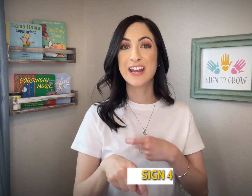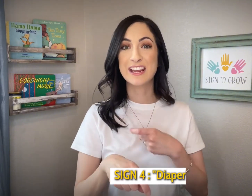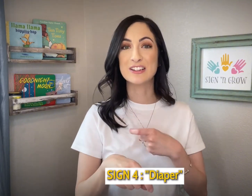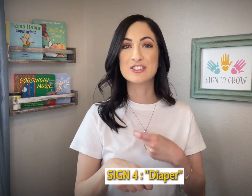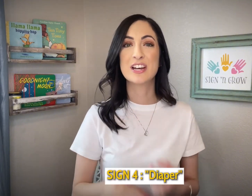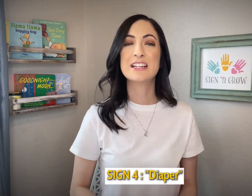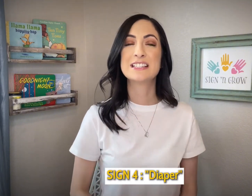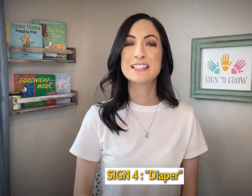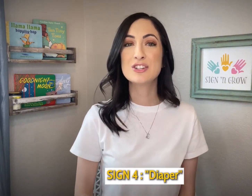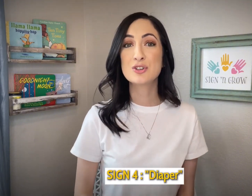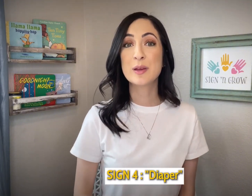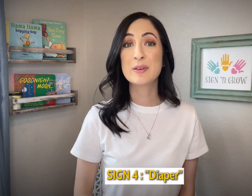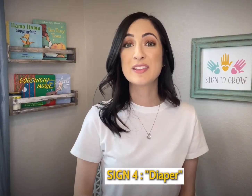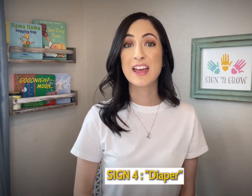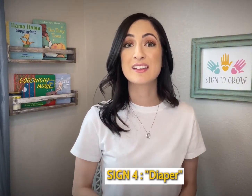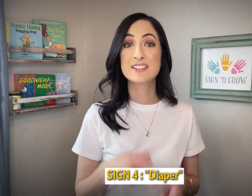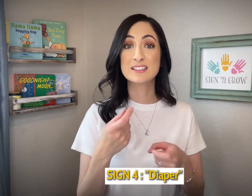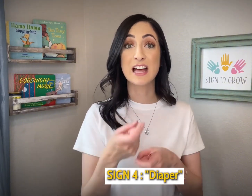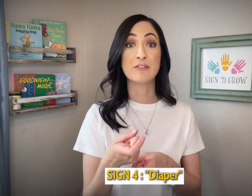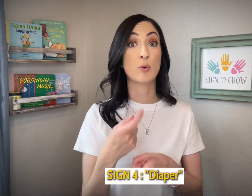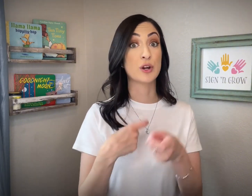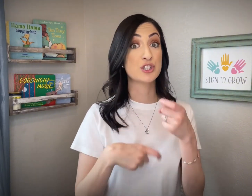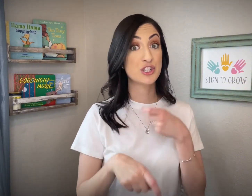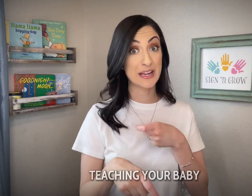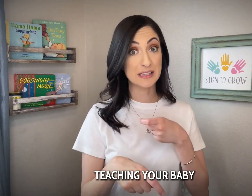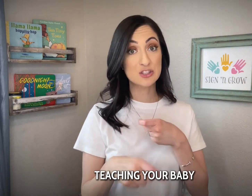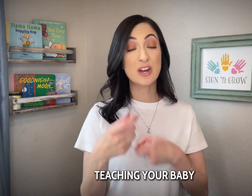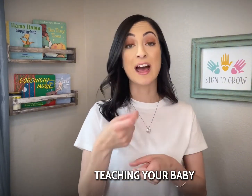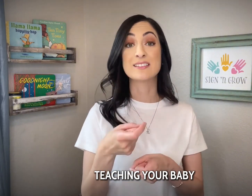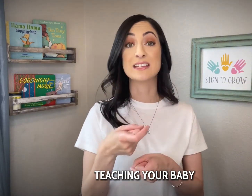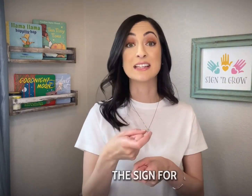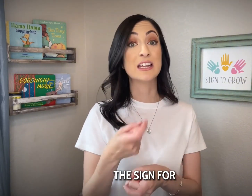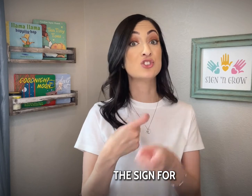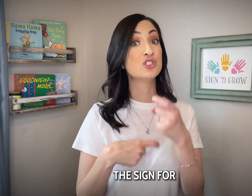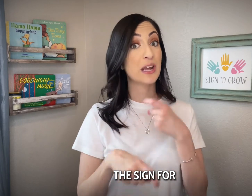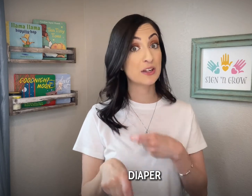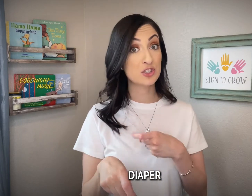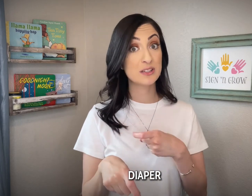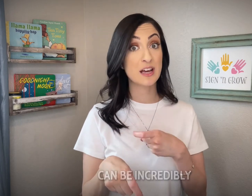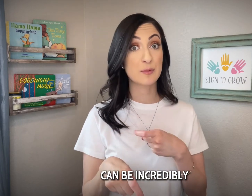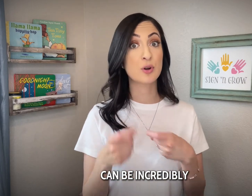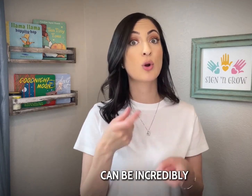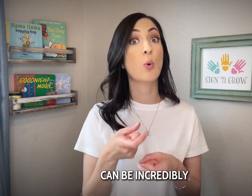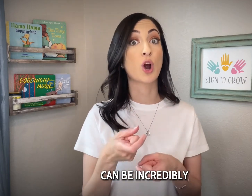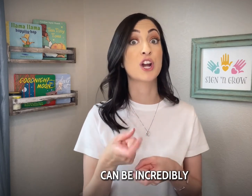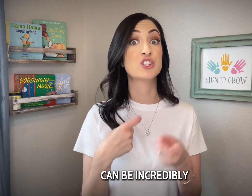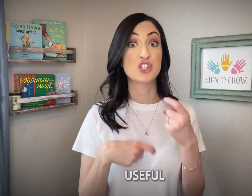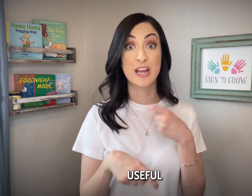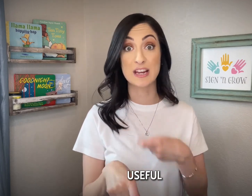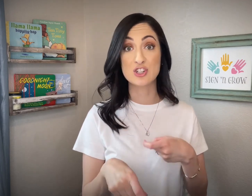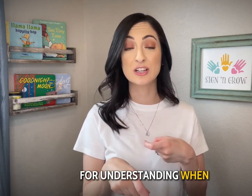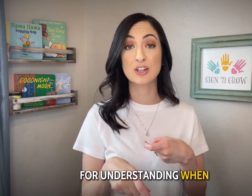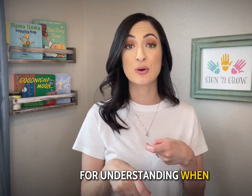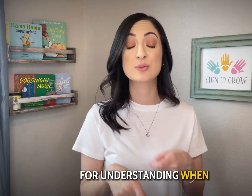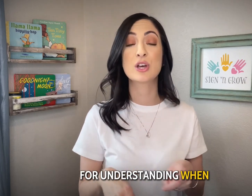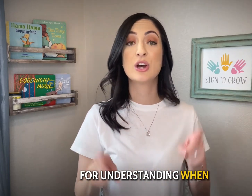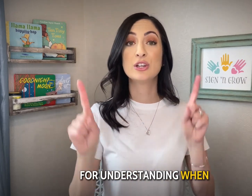Sign 4. Diaper. Teaching your baby the sign for diaper can be incredibly useful for understanding when they